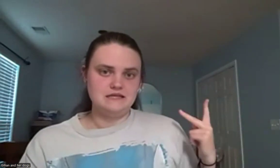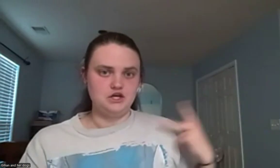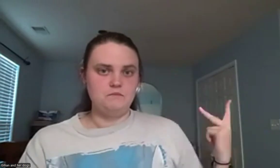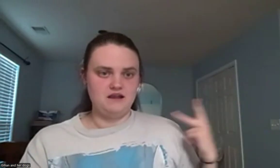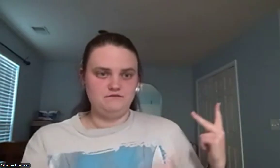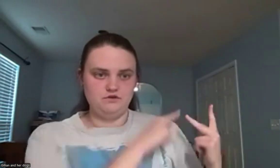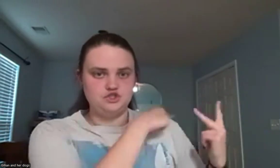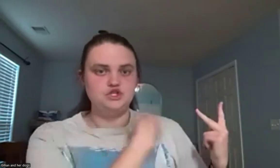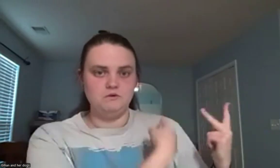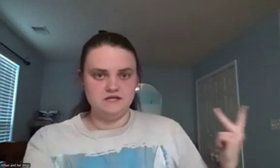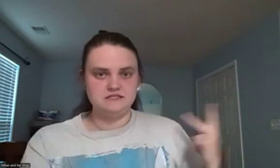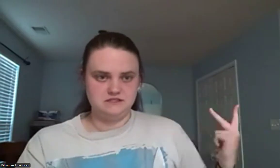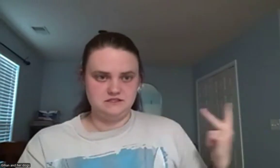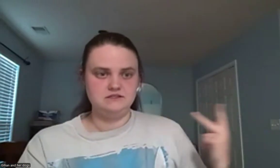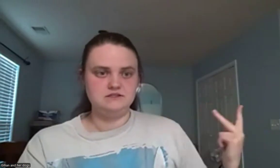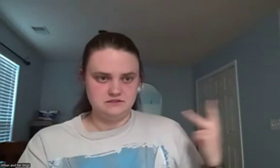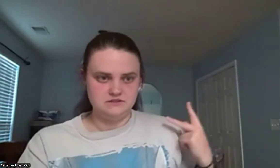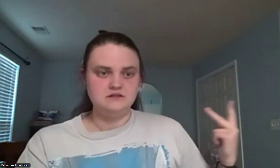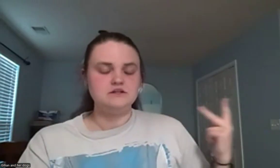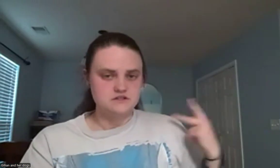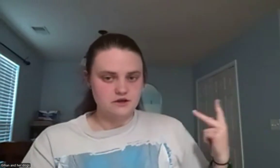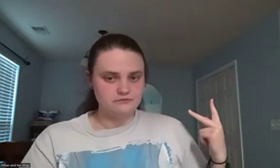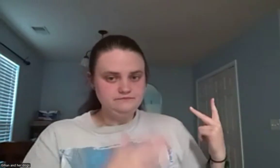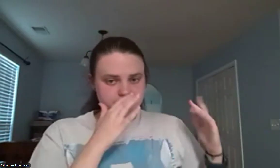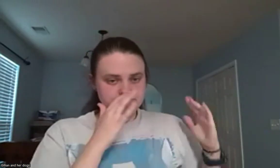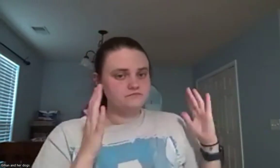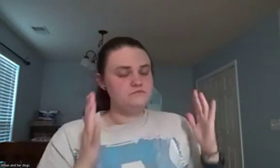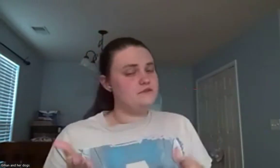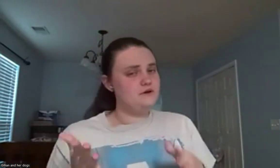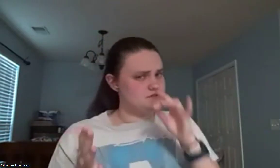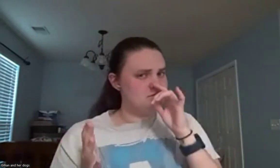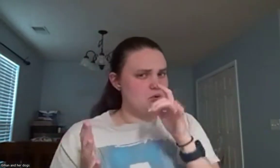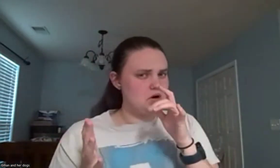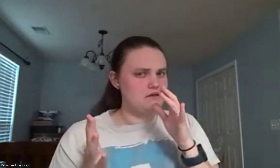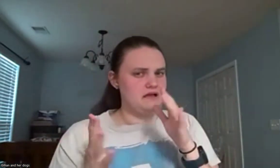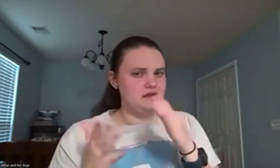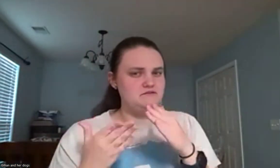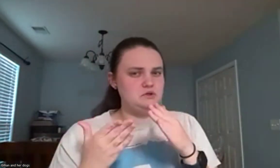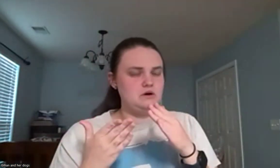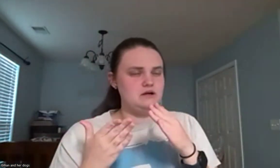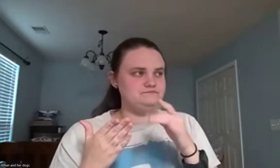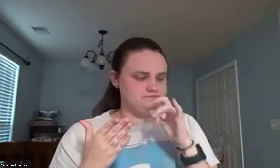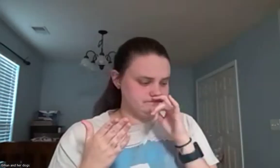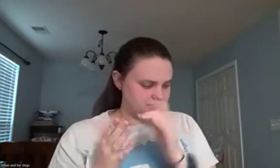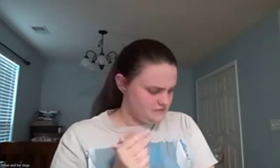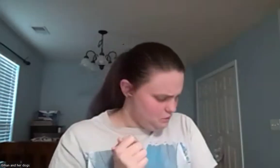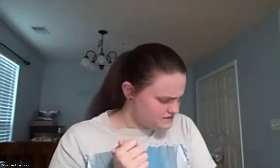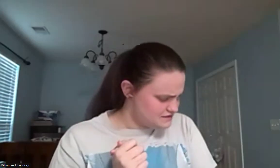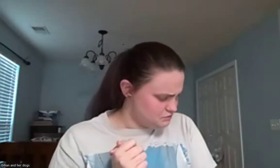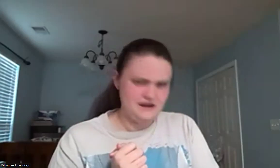I'd go back and forth. There's two of us. So those are more like kind of your, what's the word? I'm